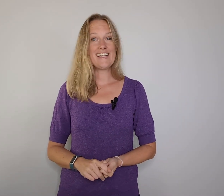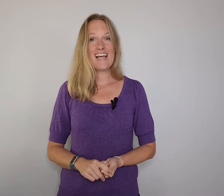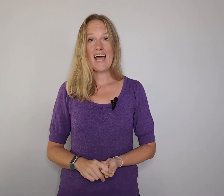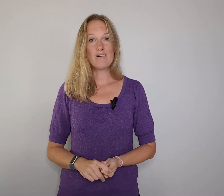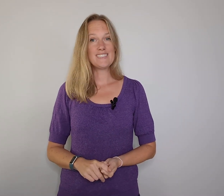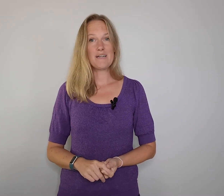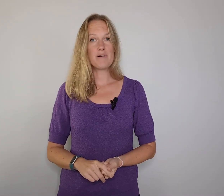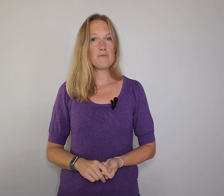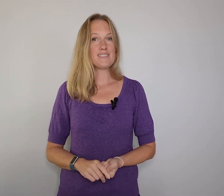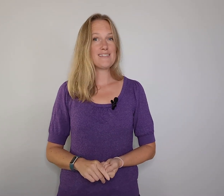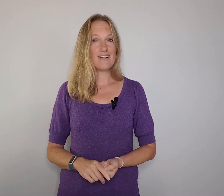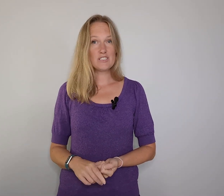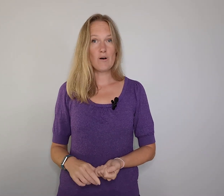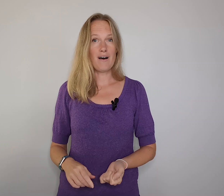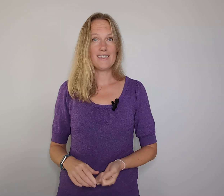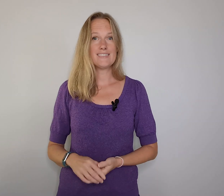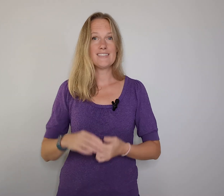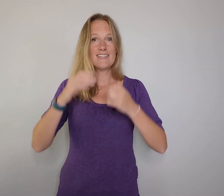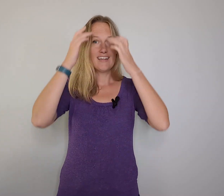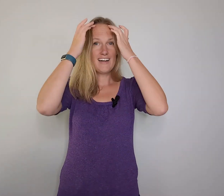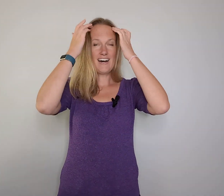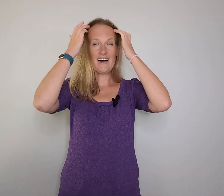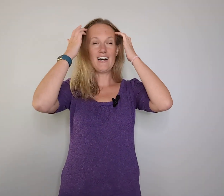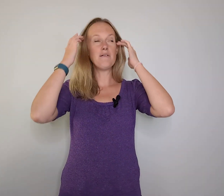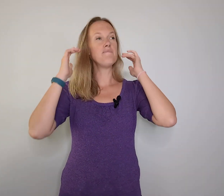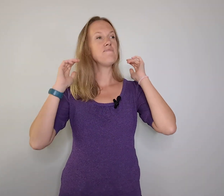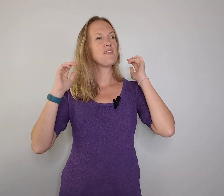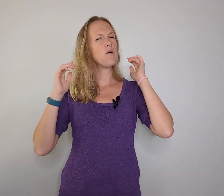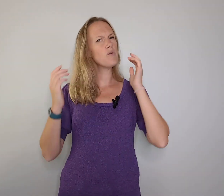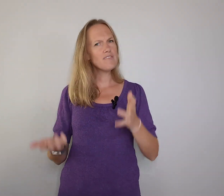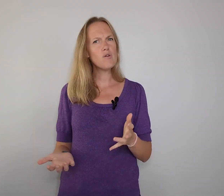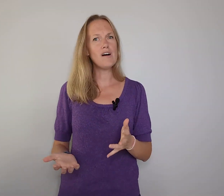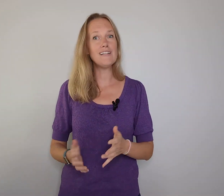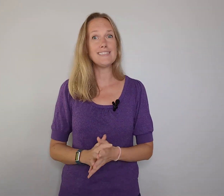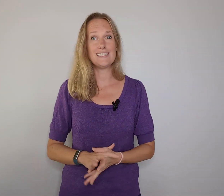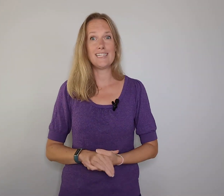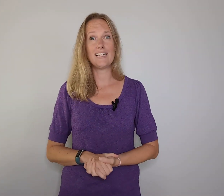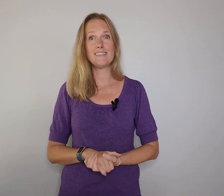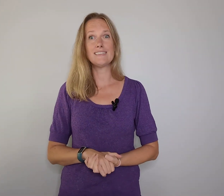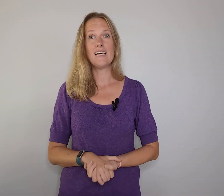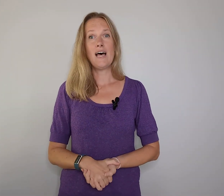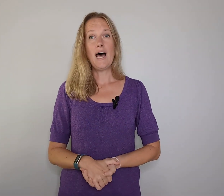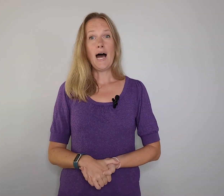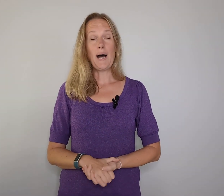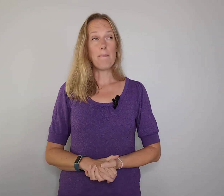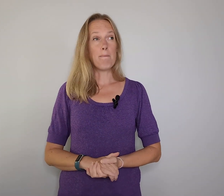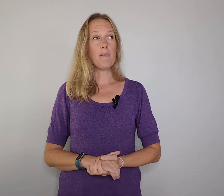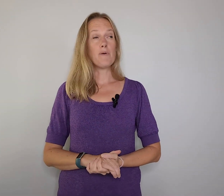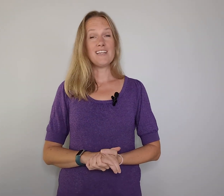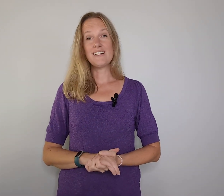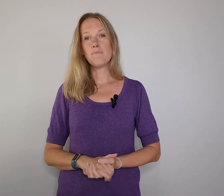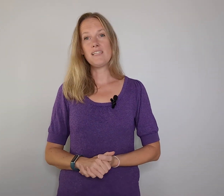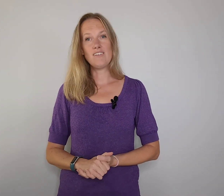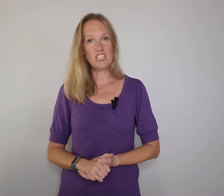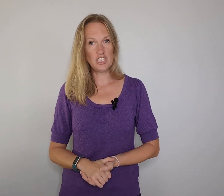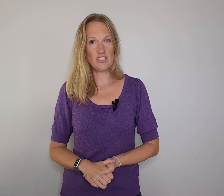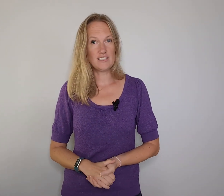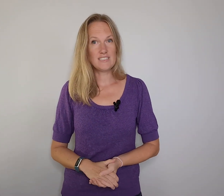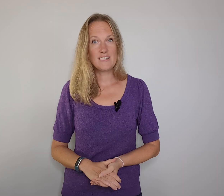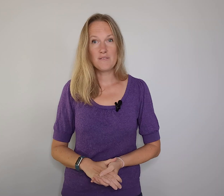Unfortunately, our summer was not so hot. I won't give you all the details, but we ended up leaving the church that we've